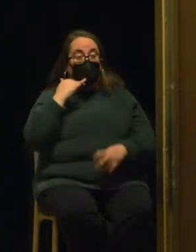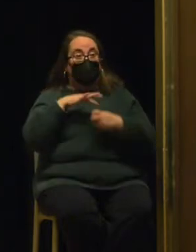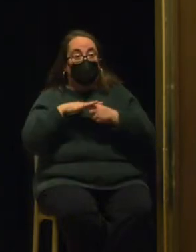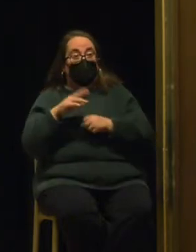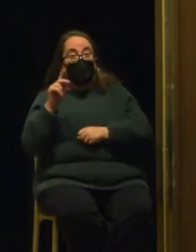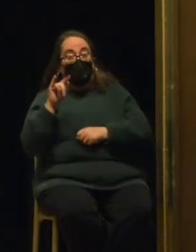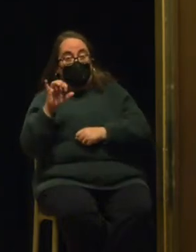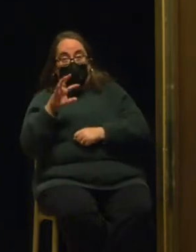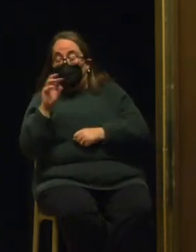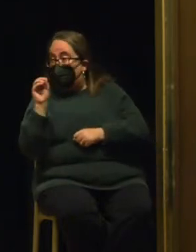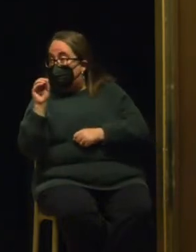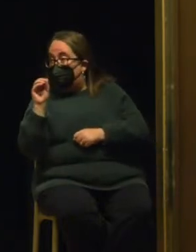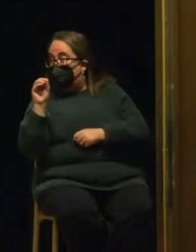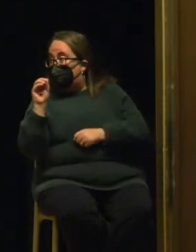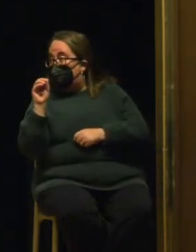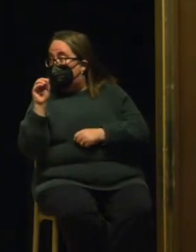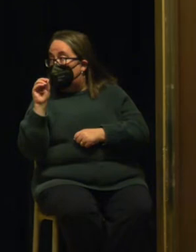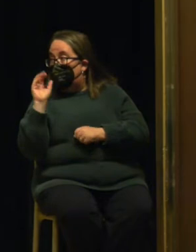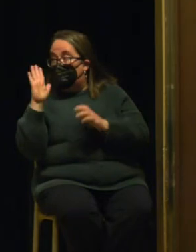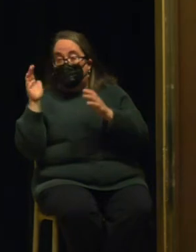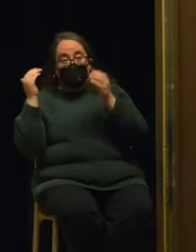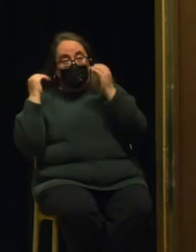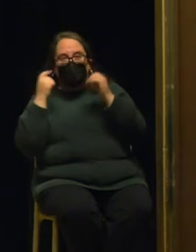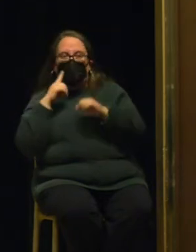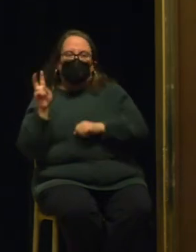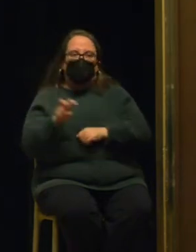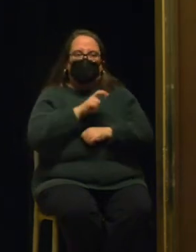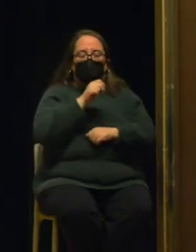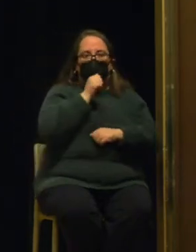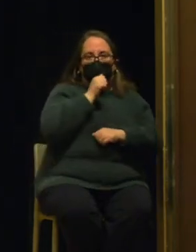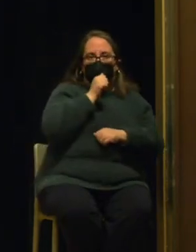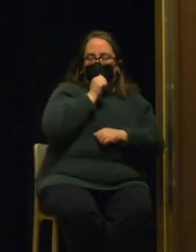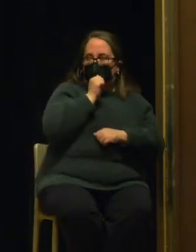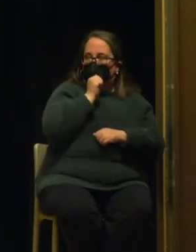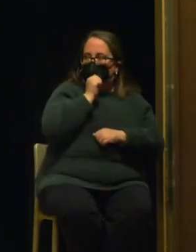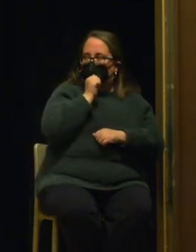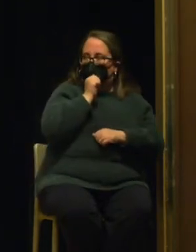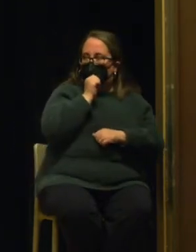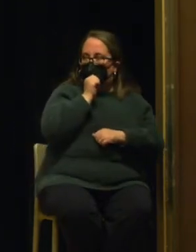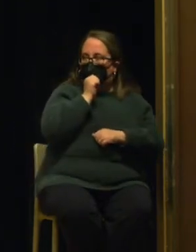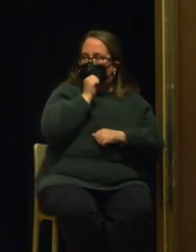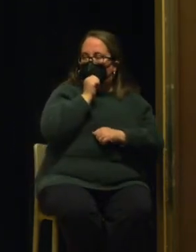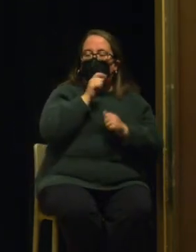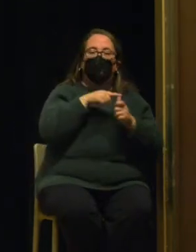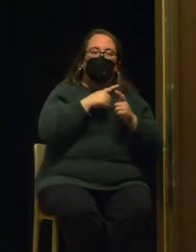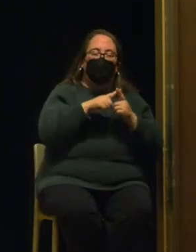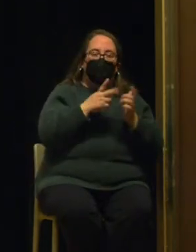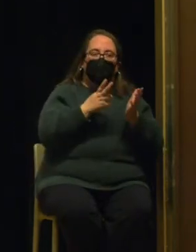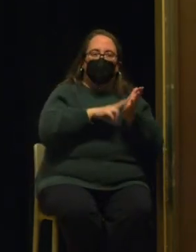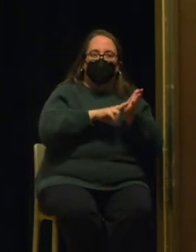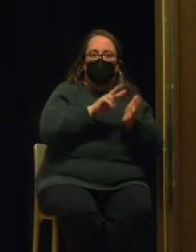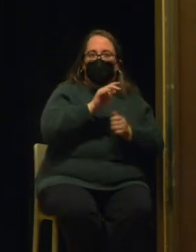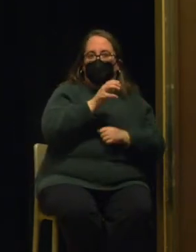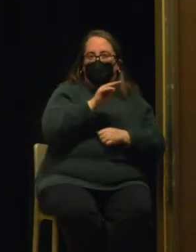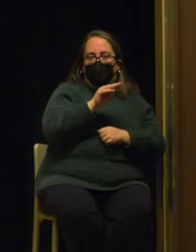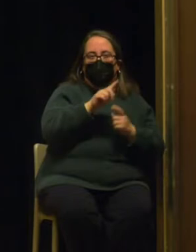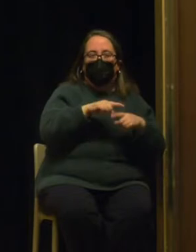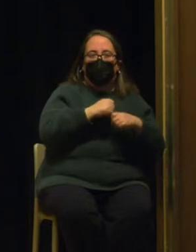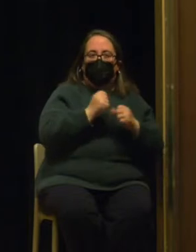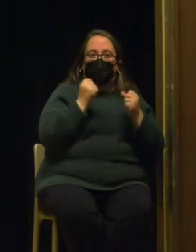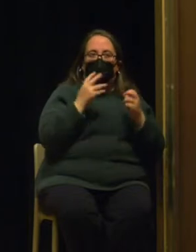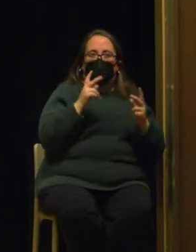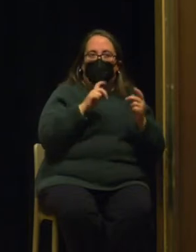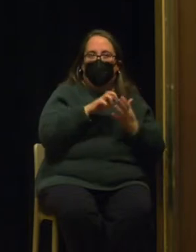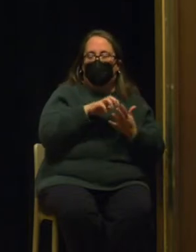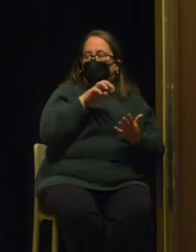just became too much where you said, let's go private, and then you did the Viacom deal to make a lot of folks rich.